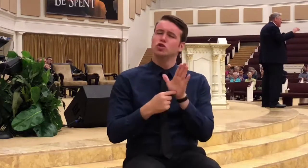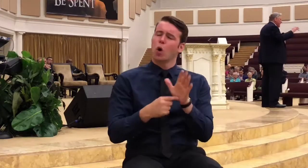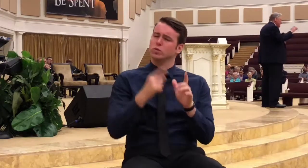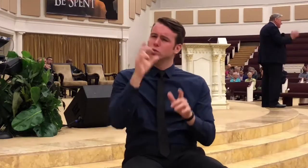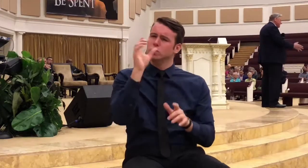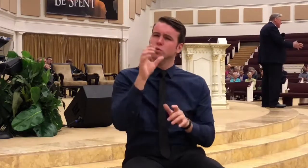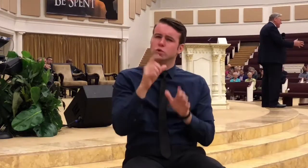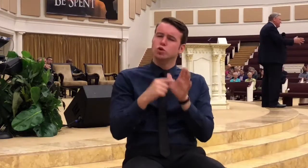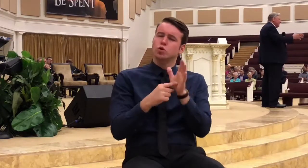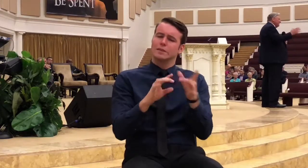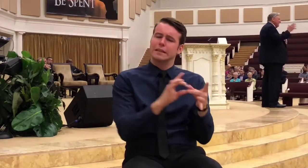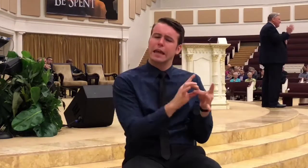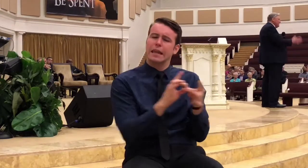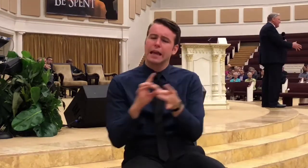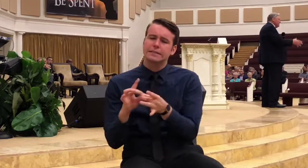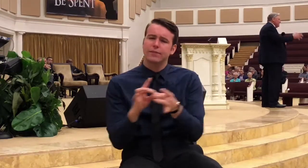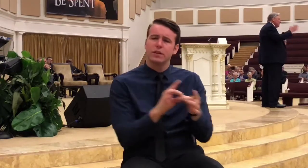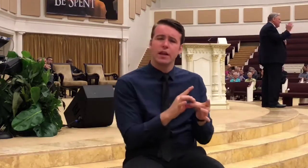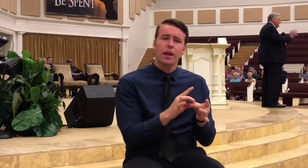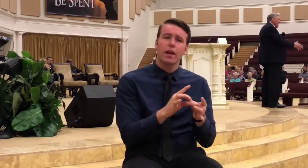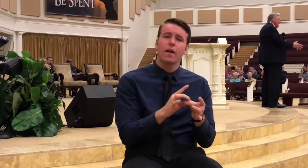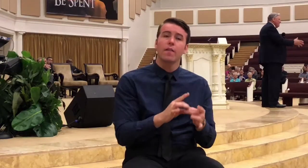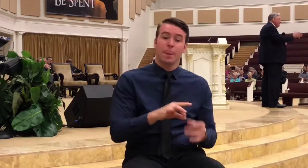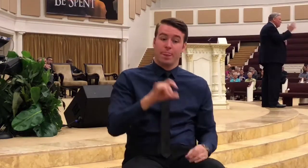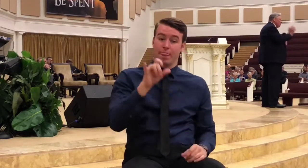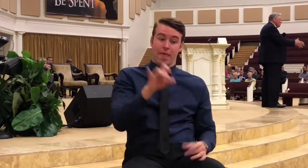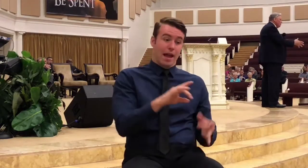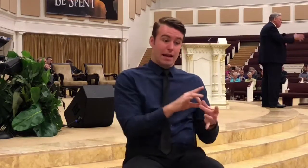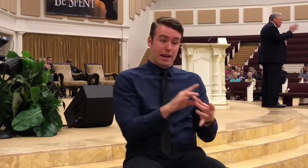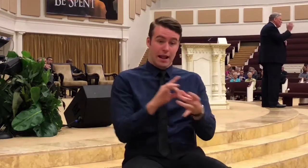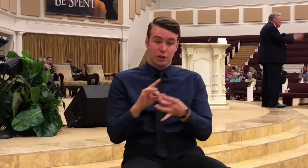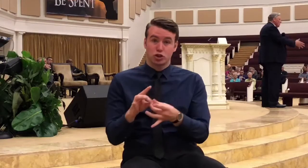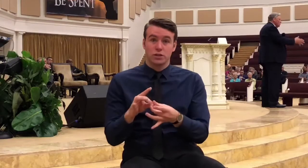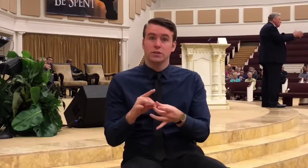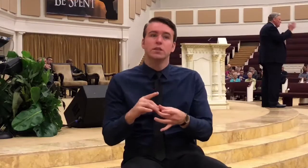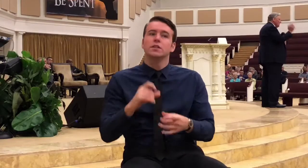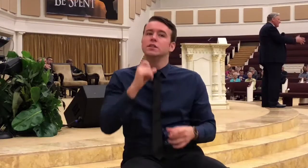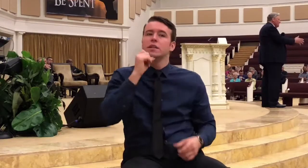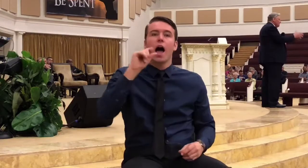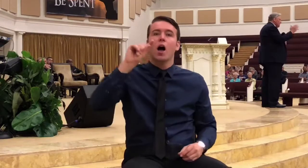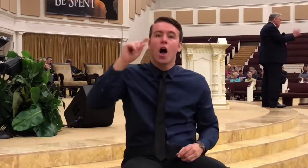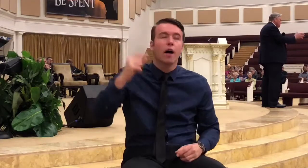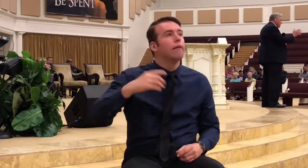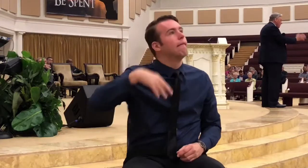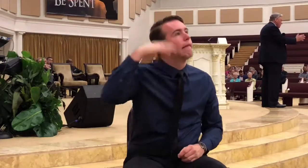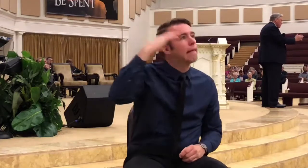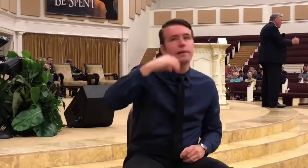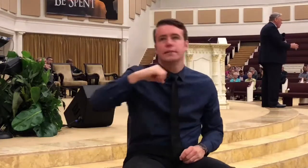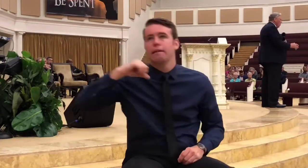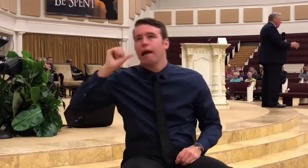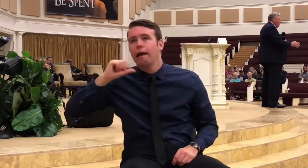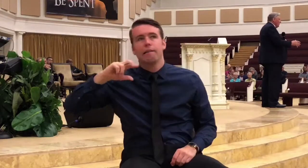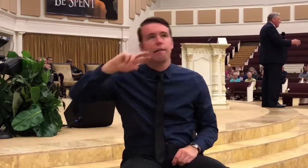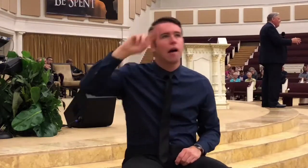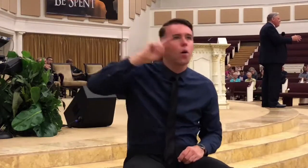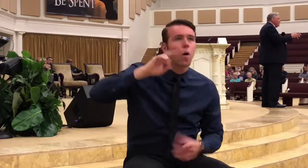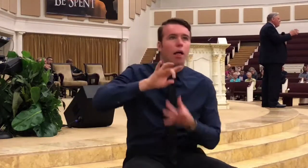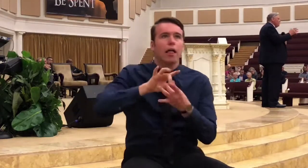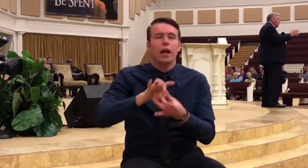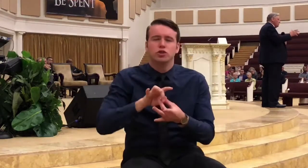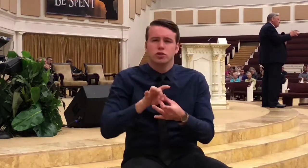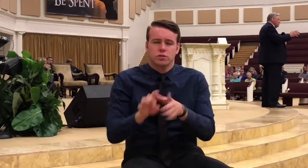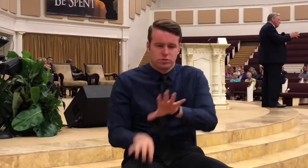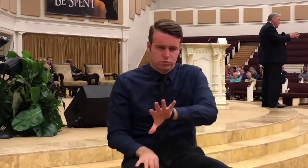a connectivity that doesn't have to do just with cousins and aunts and uncles or